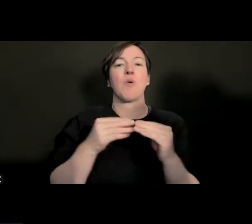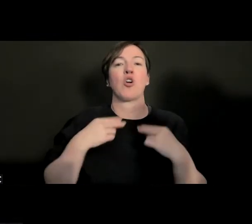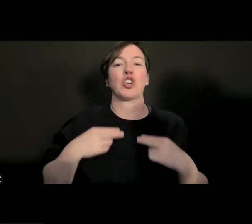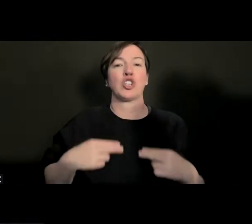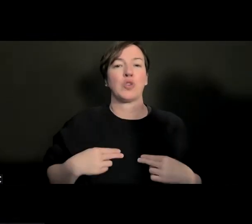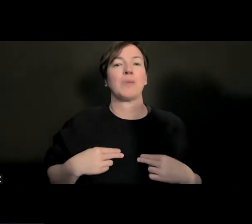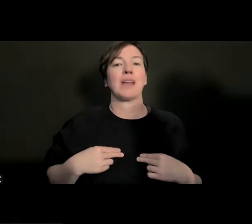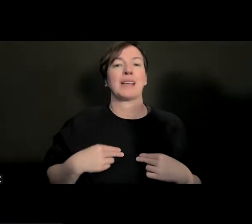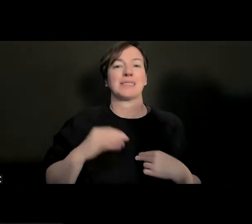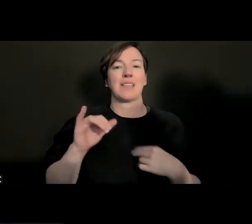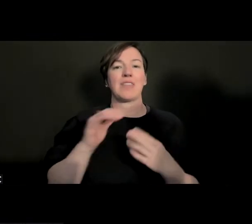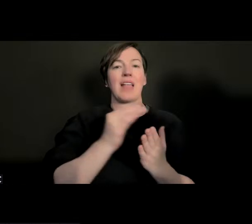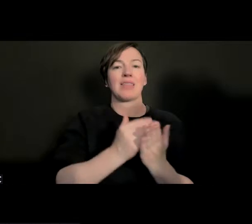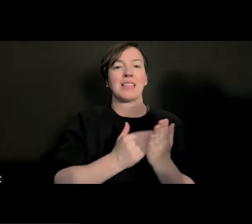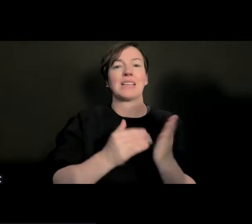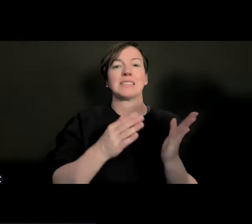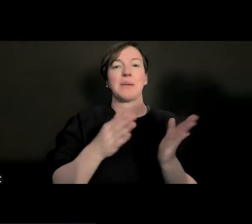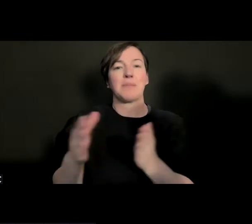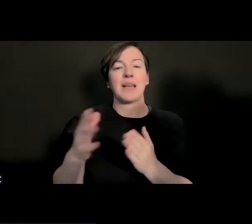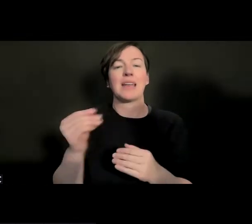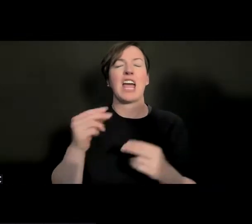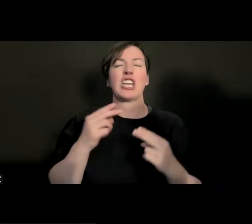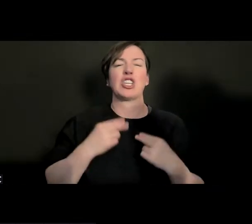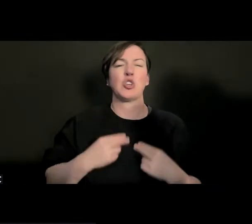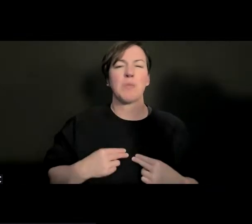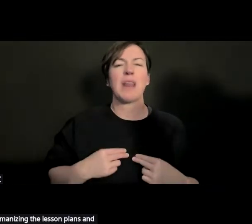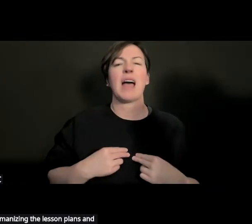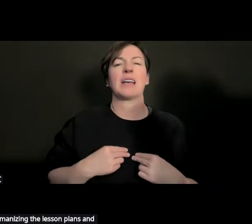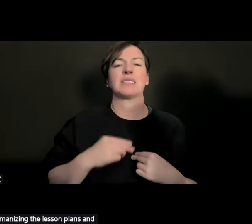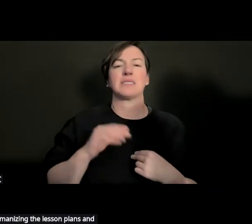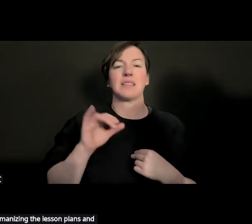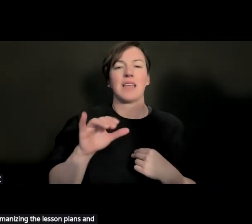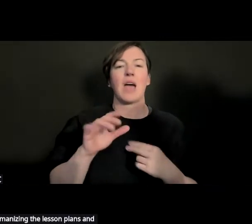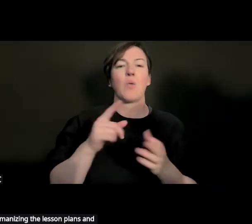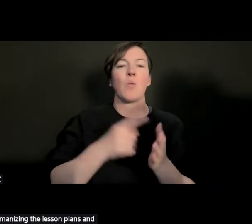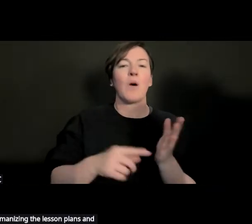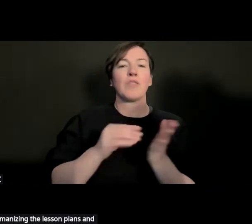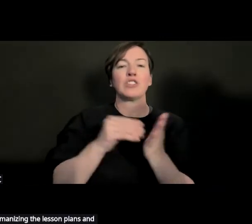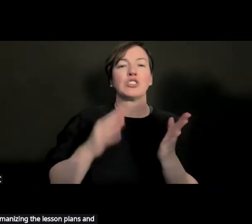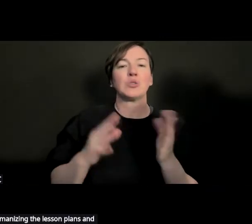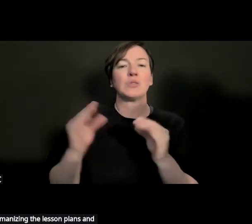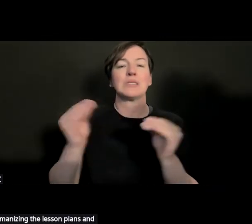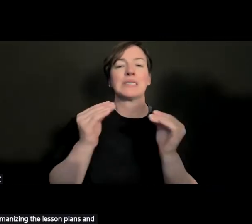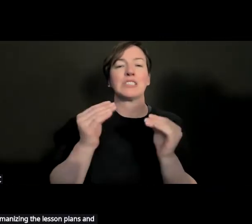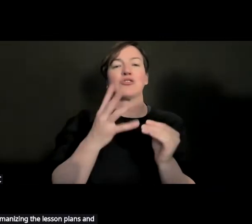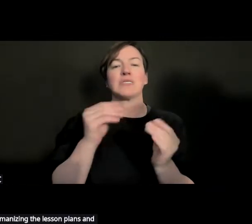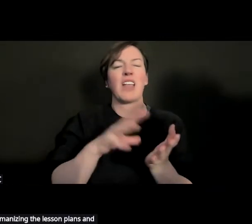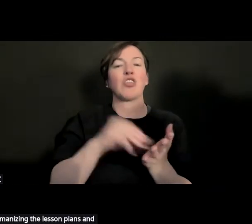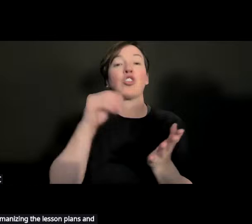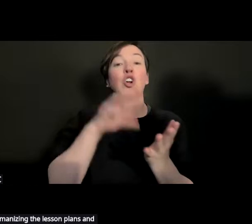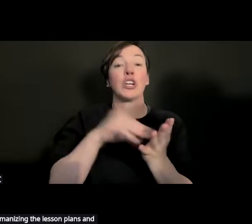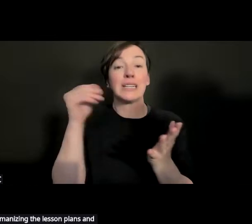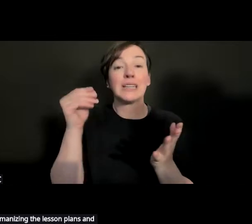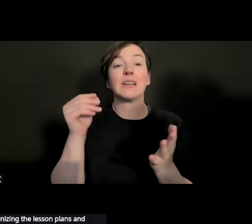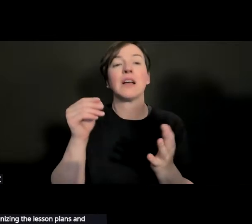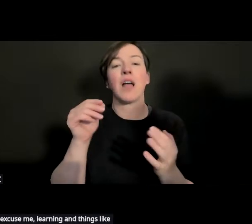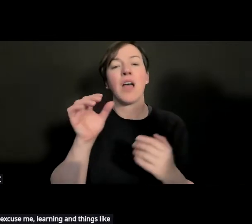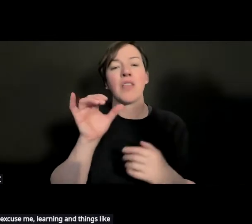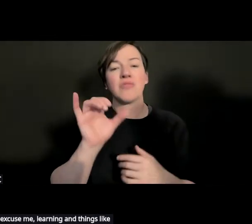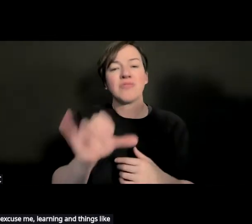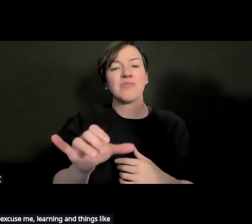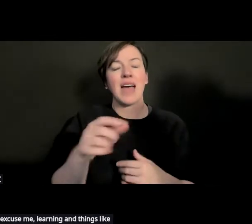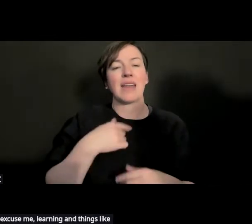humanizing the lesson plans and humanizing what the students are teaching, learning and things like that.